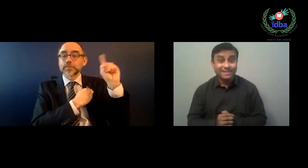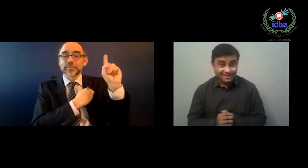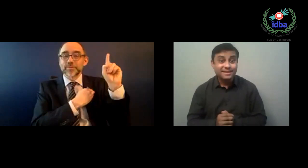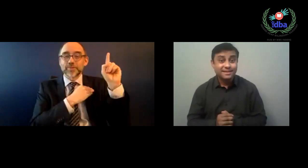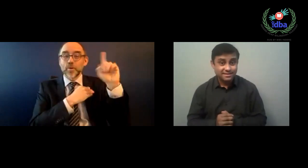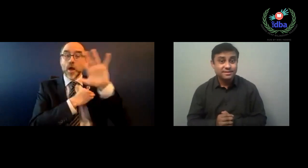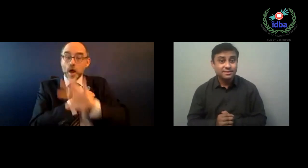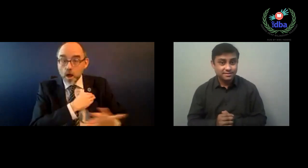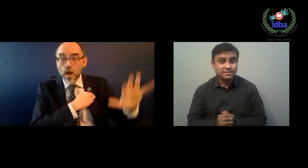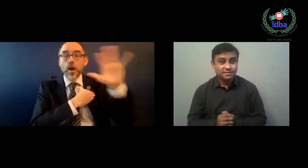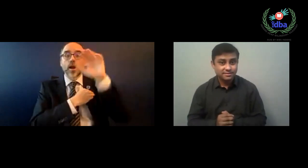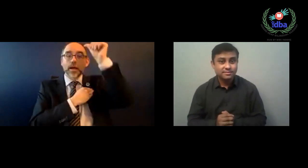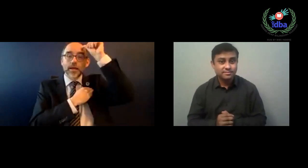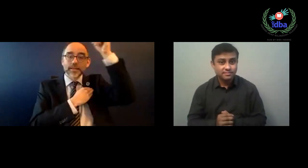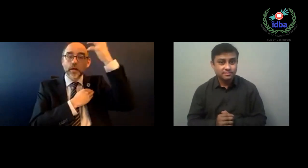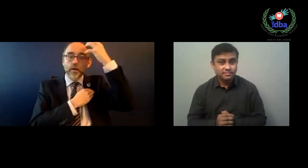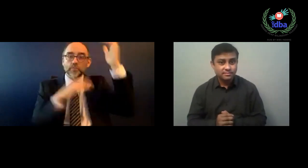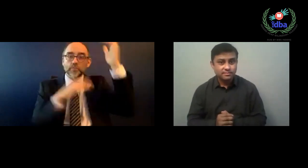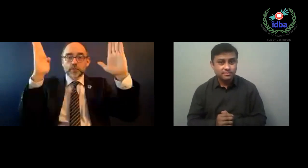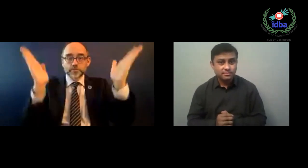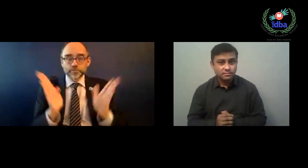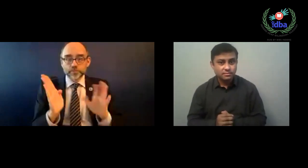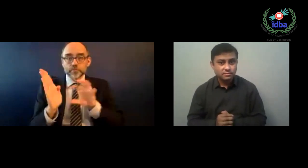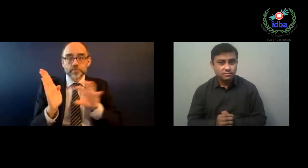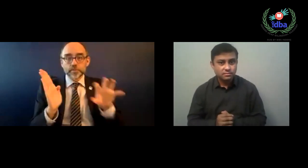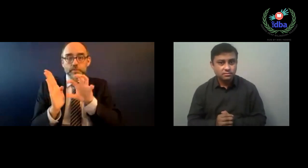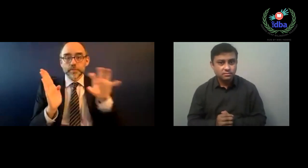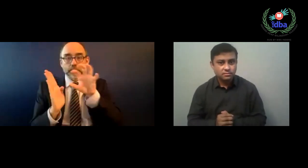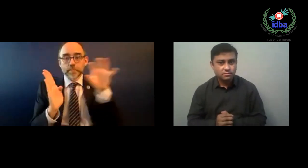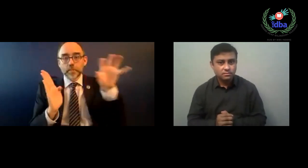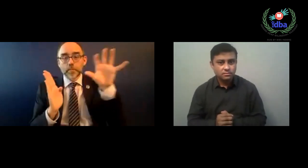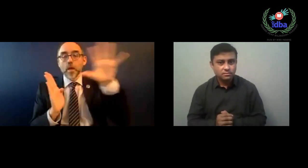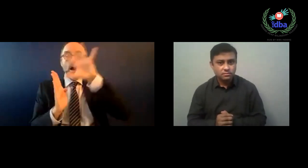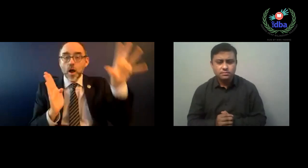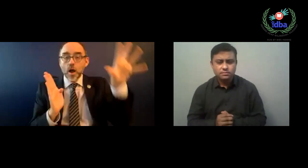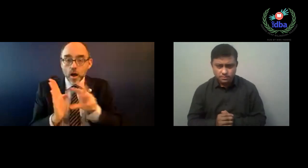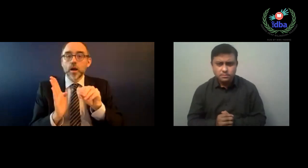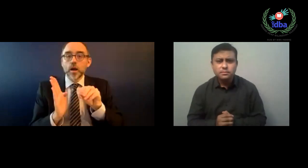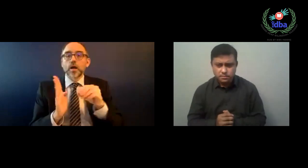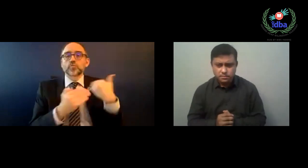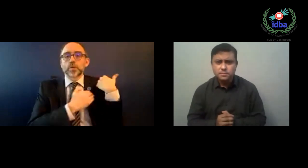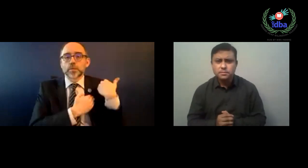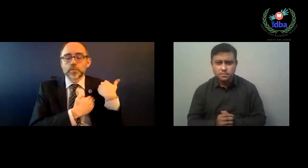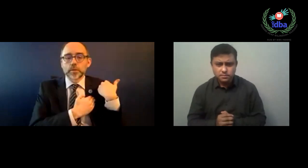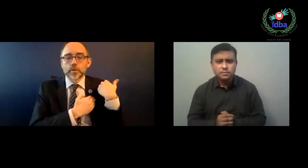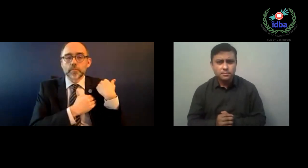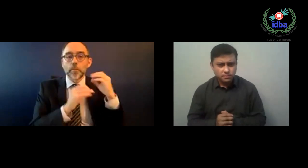so your central government in Delhi, just not the central government, but the state governments all